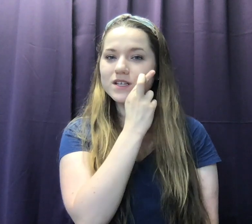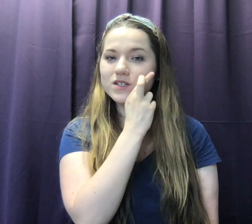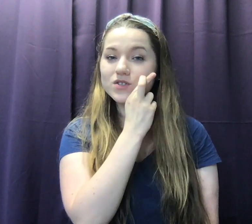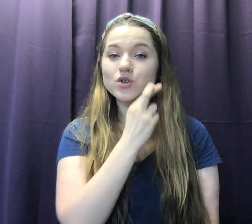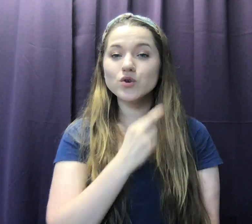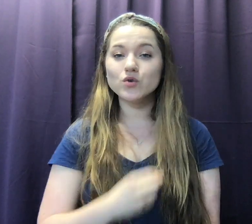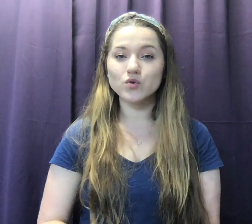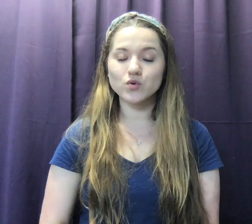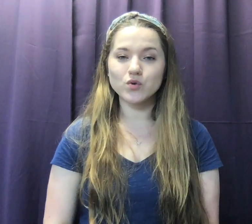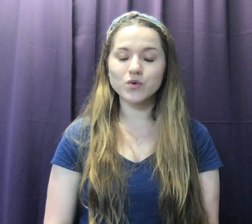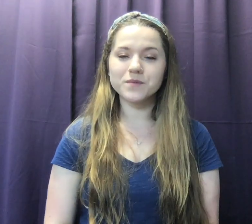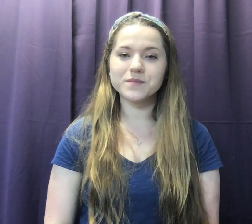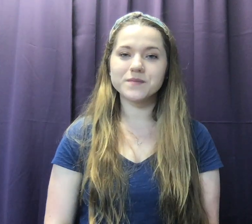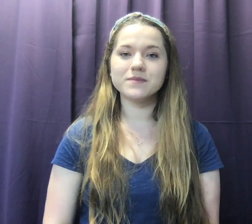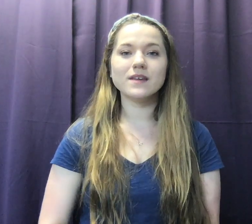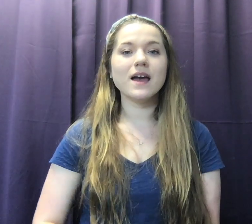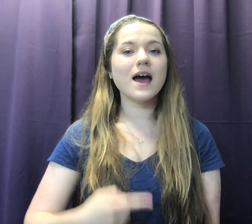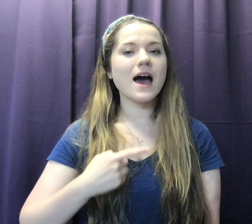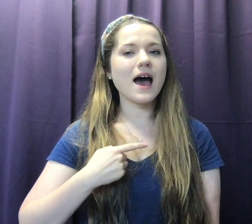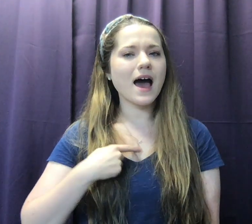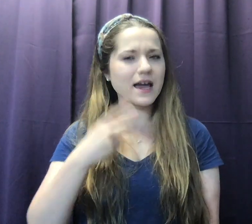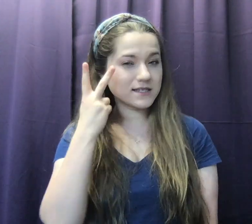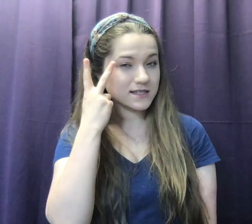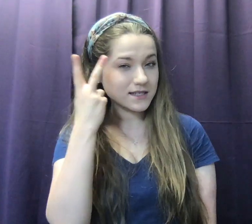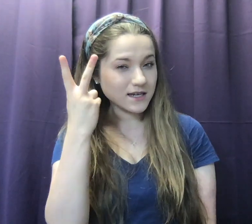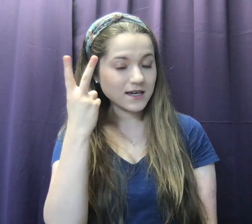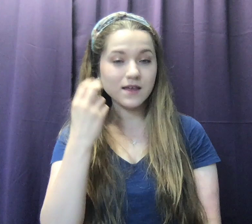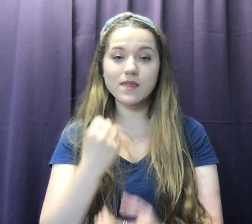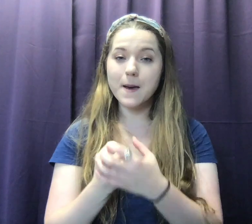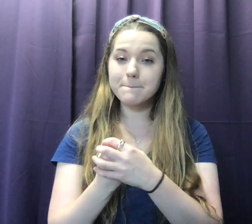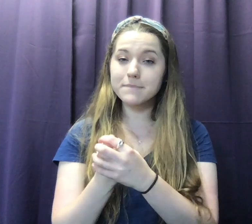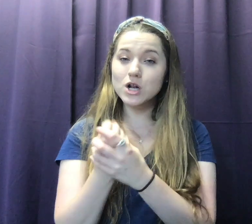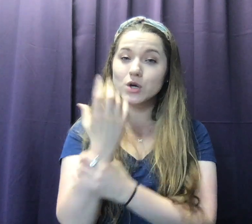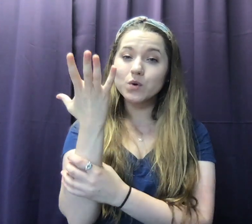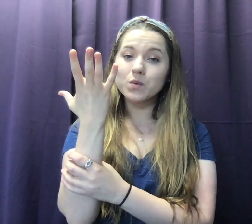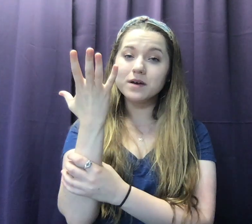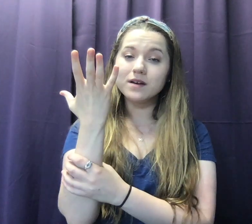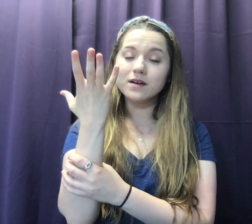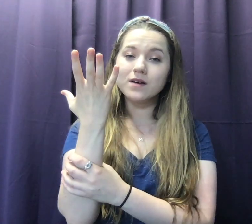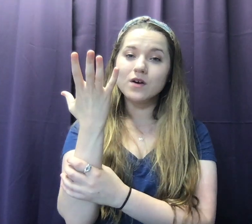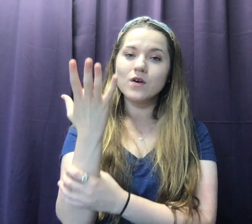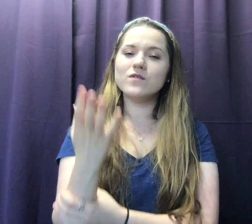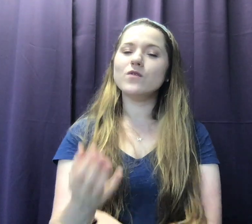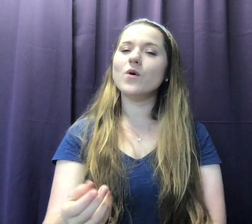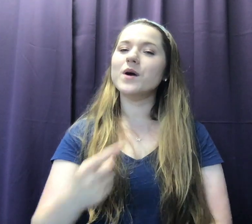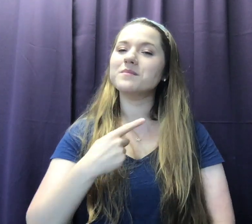roses too. I see them bloom for